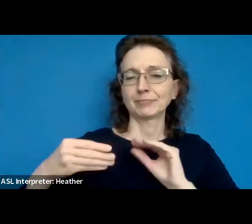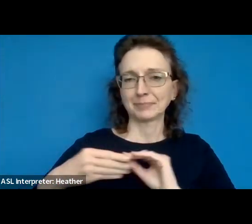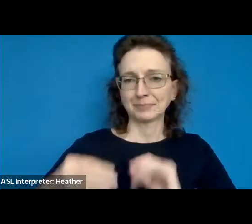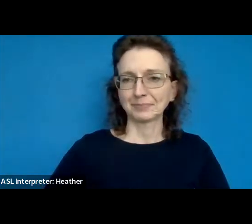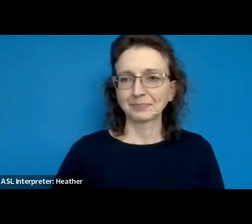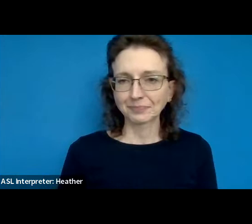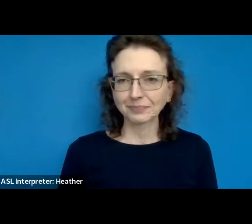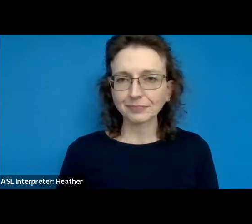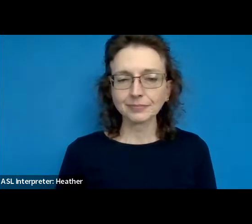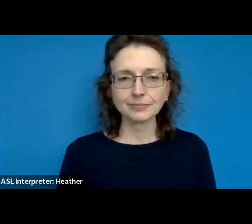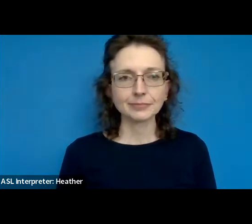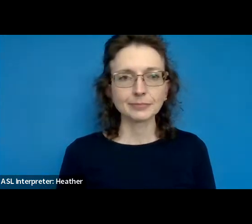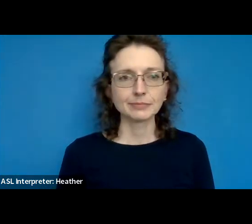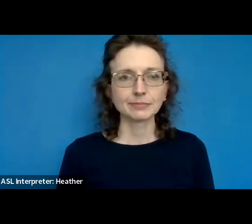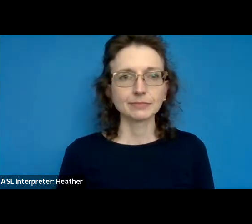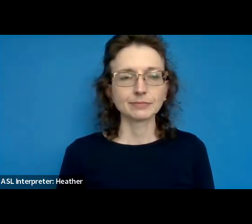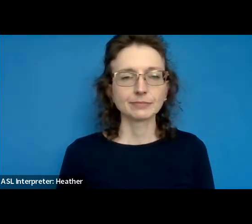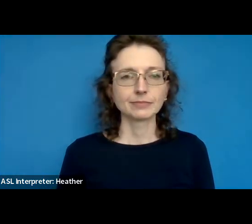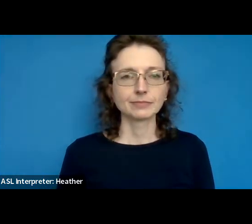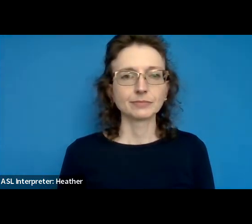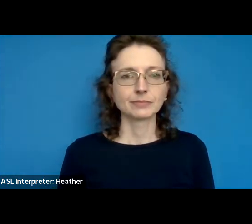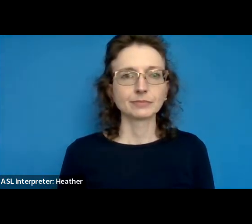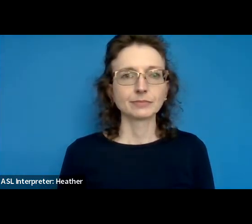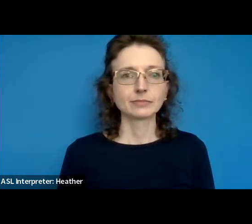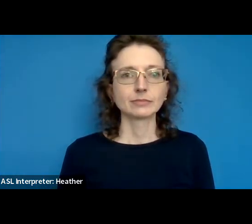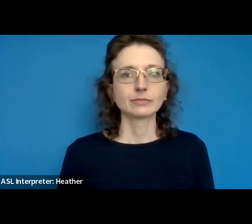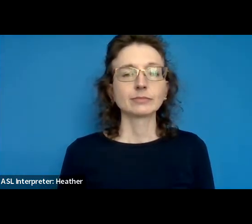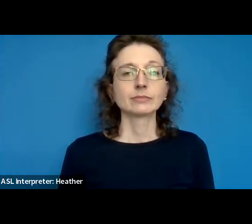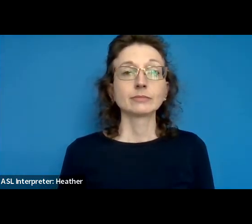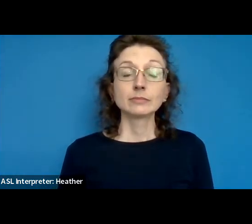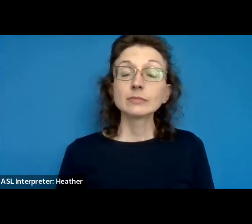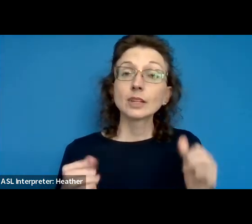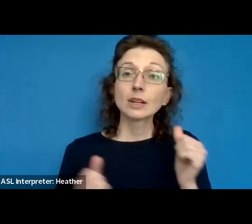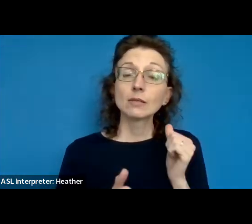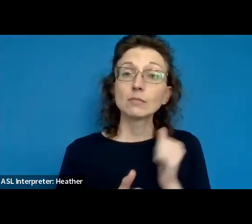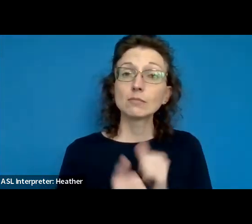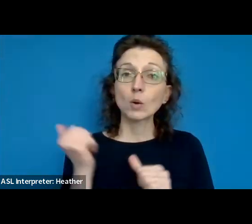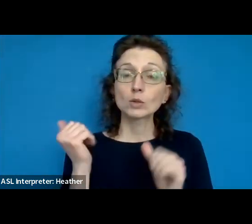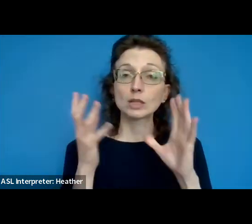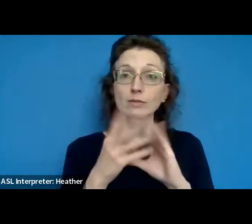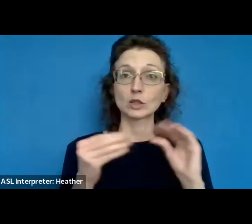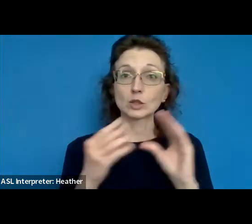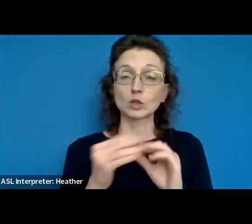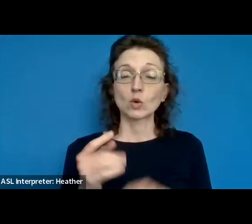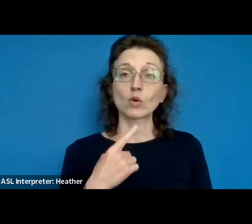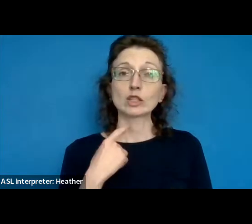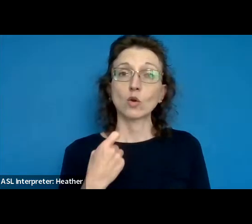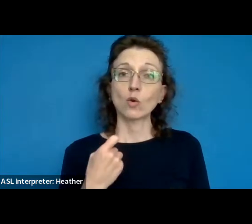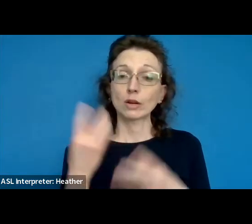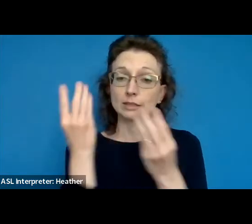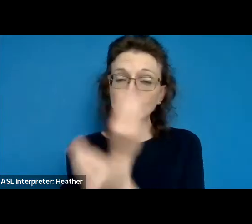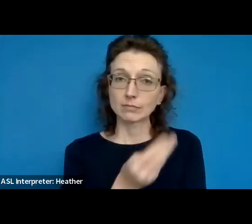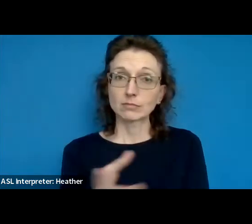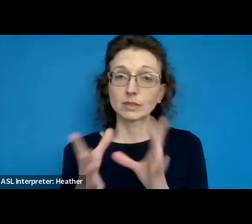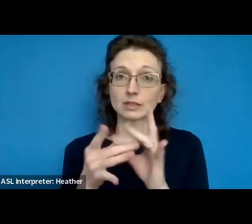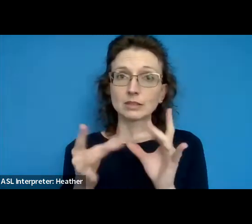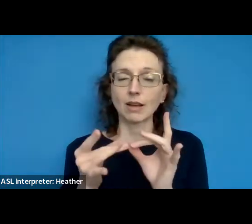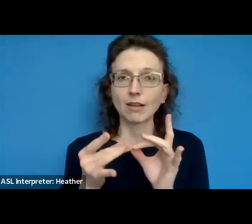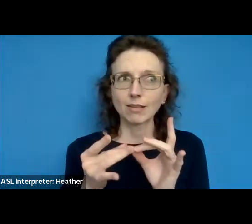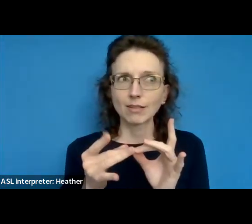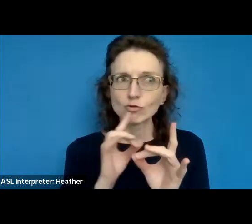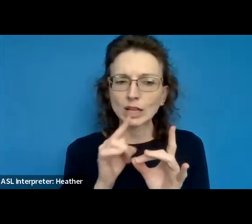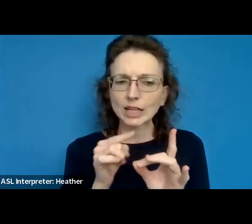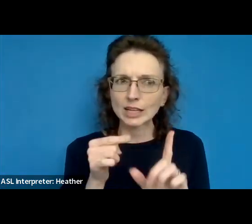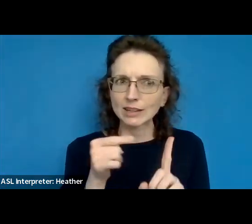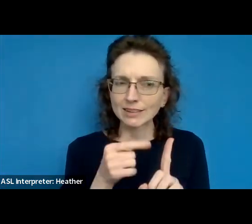And what I want to say about this is that most of the stories that Tongans tell are family history.